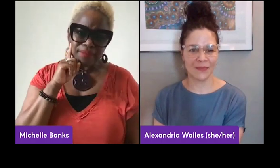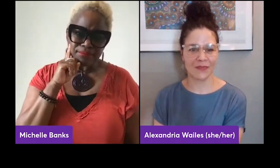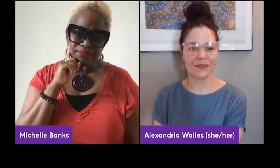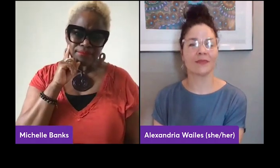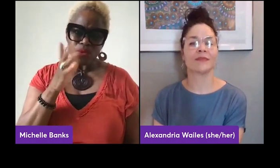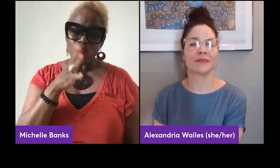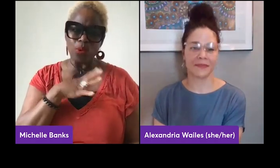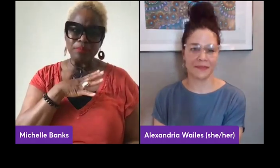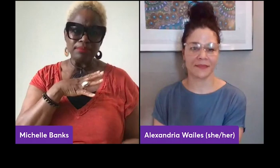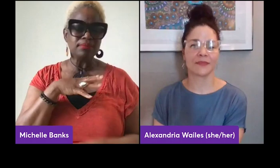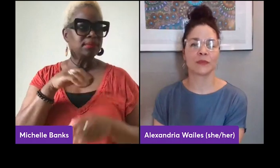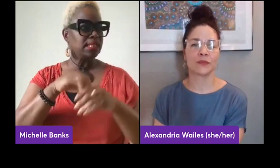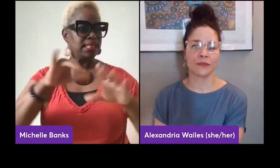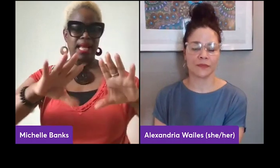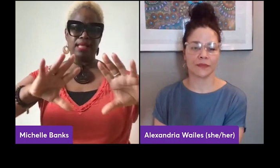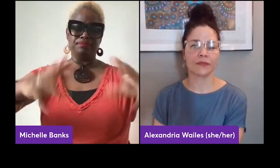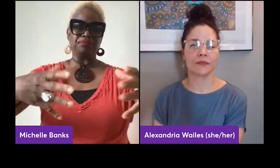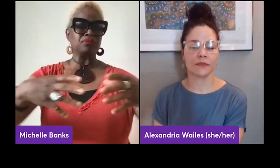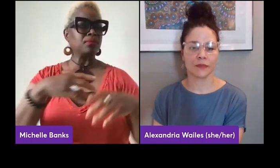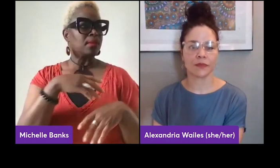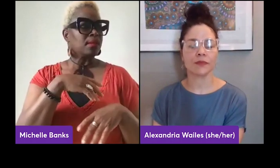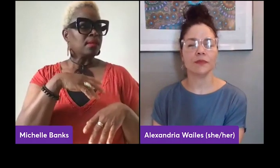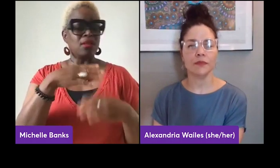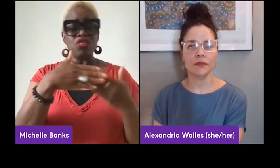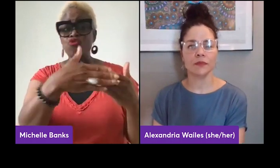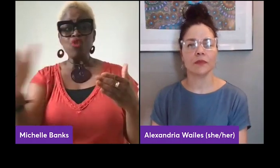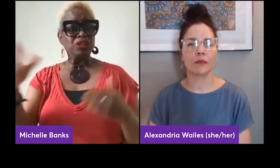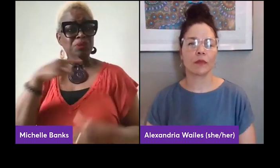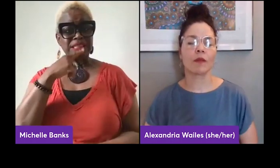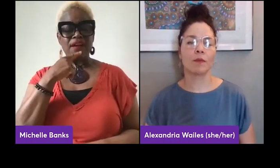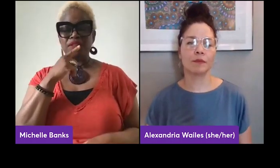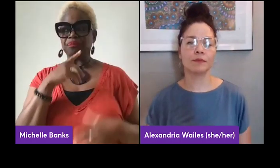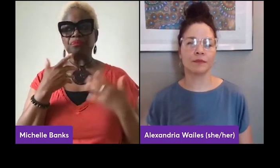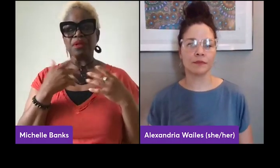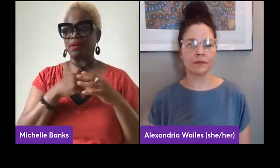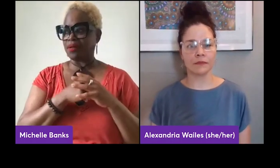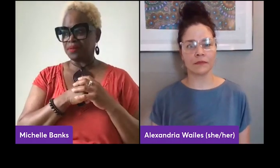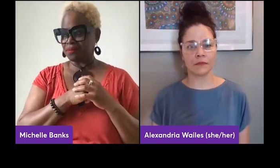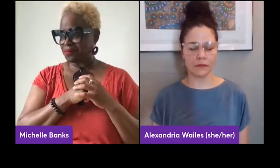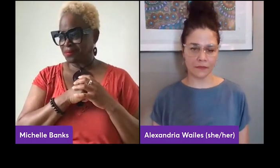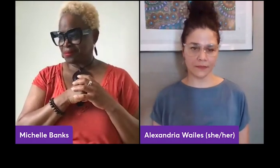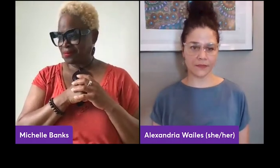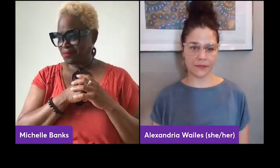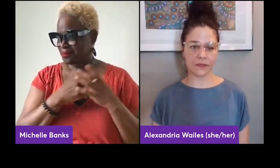And me. 3 deaf women in the company, the rest are all hearing.